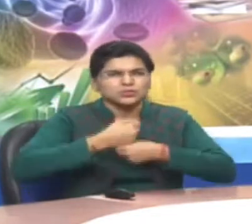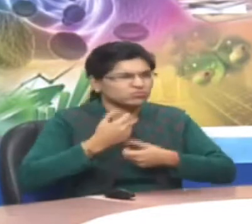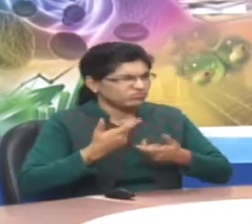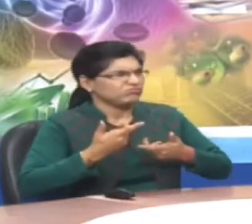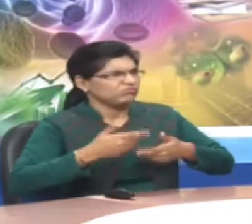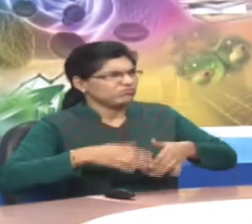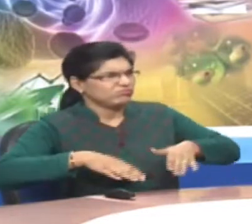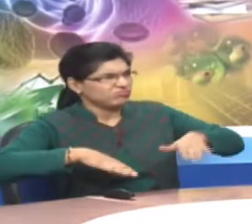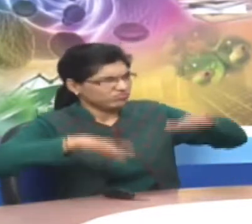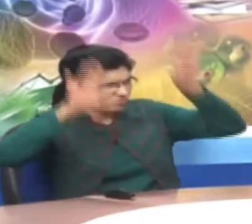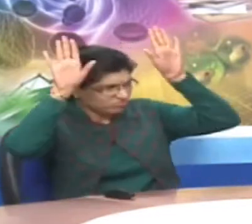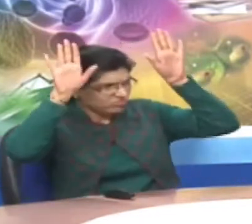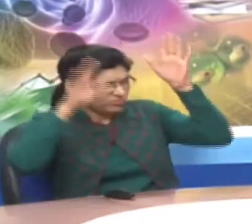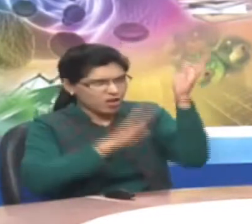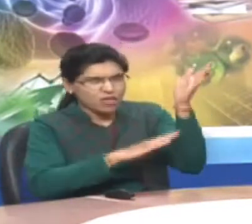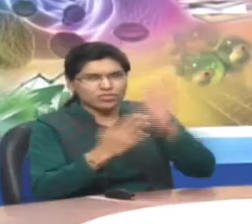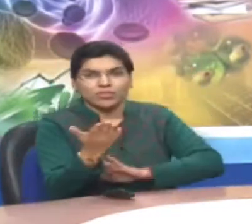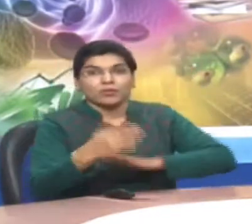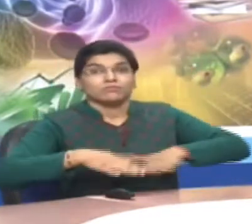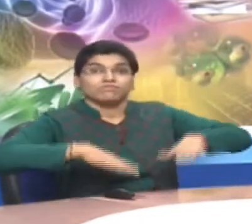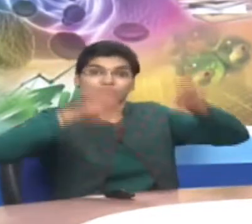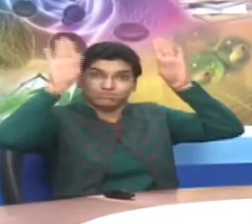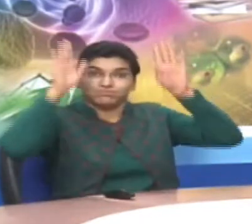So he says, put those paws up.